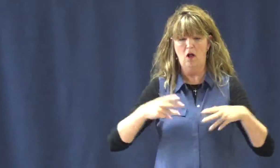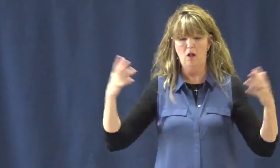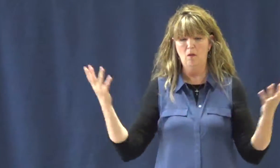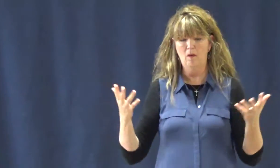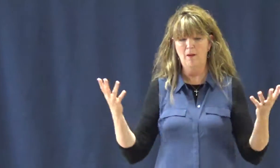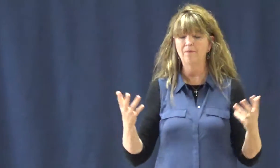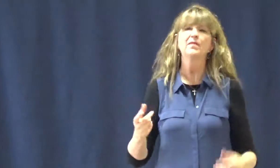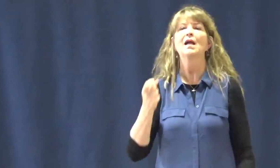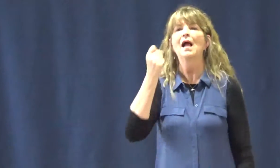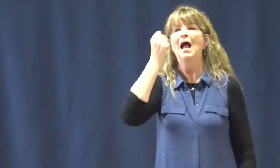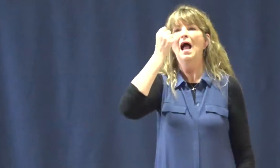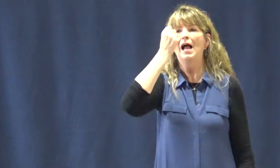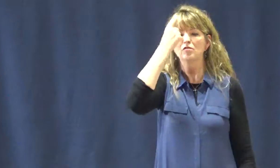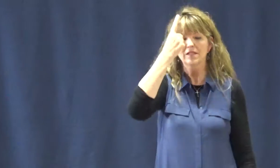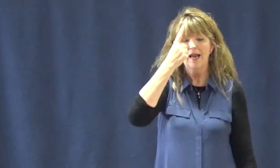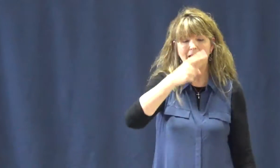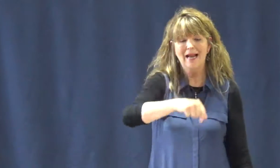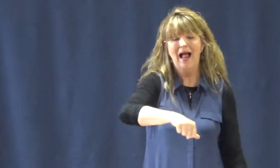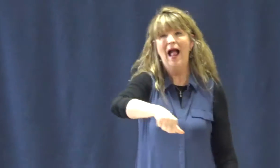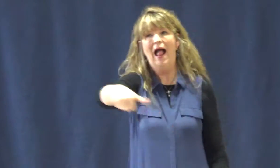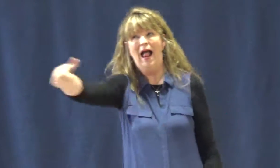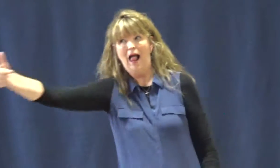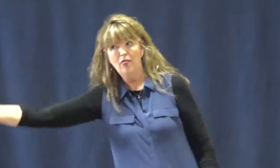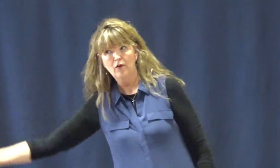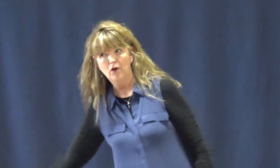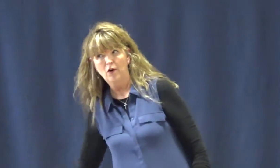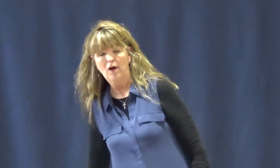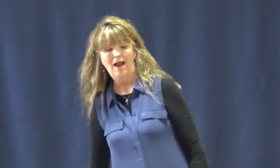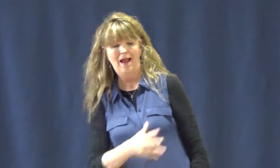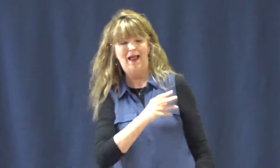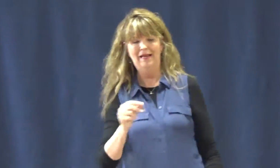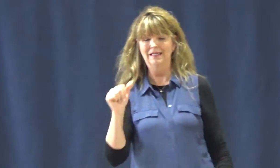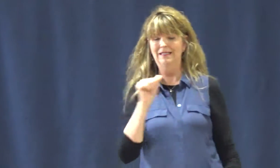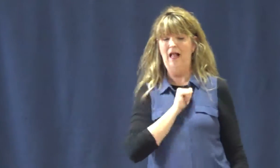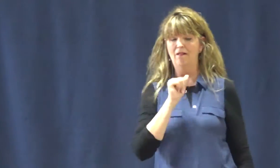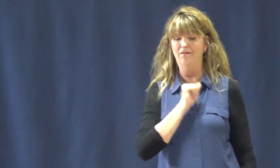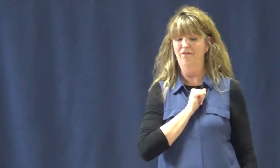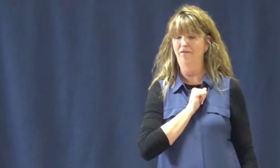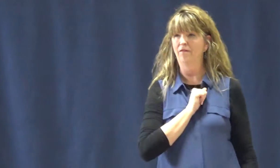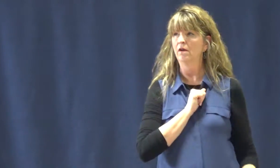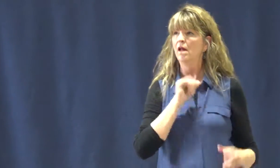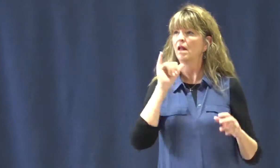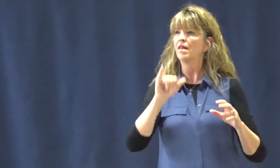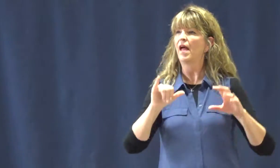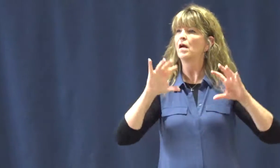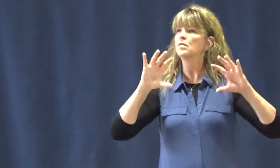My last class that I just completed was entitled Understanding Others and Self.